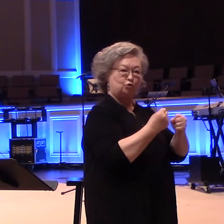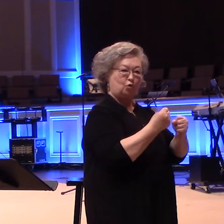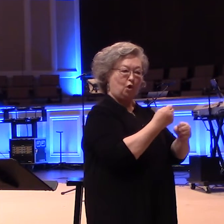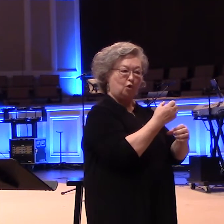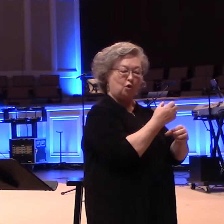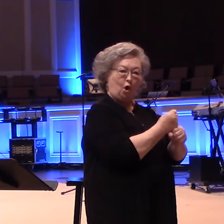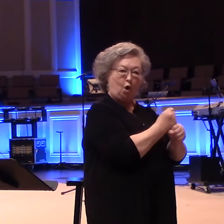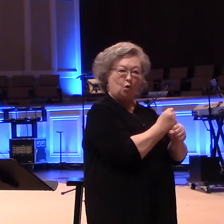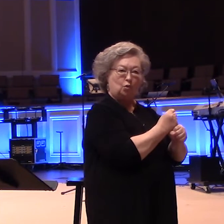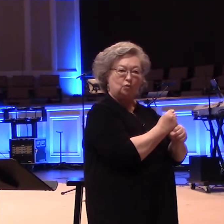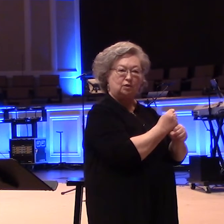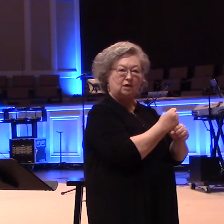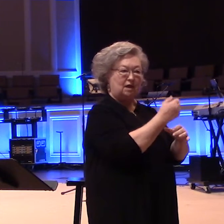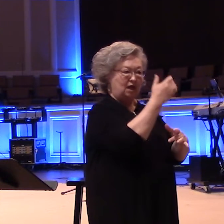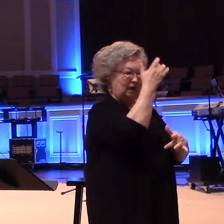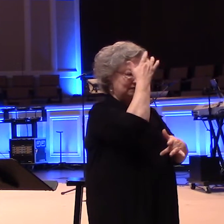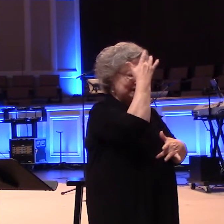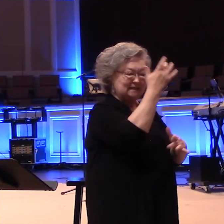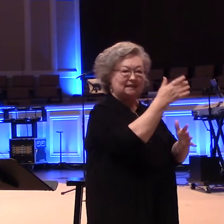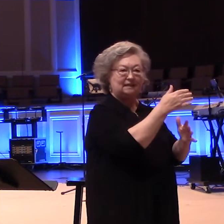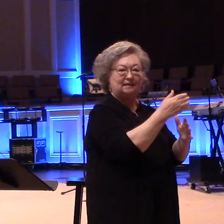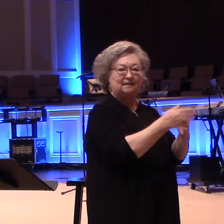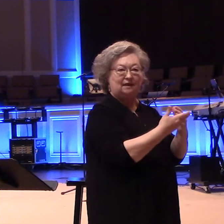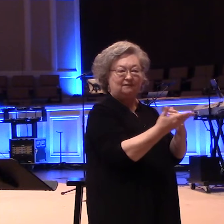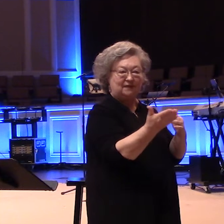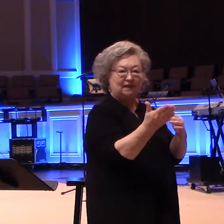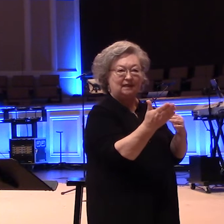constantly dissatisfied and you're constantly